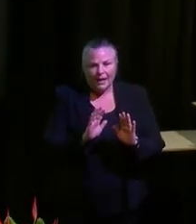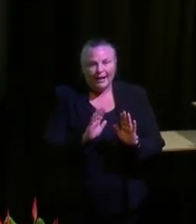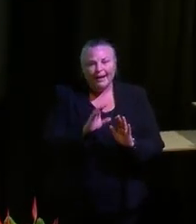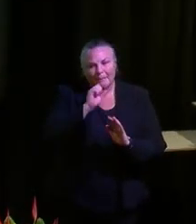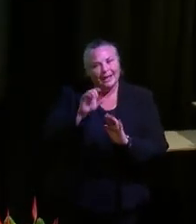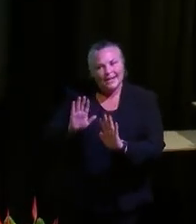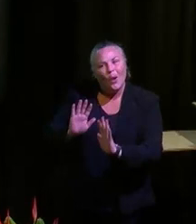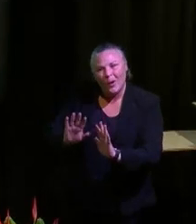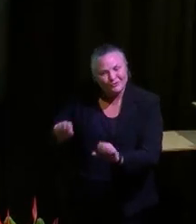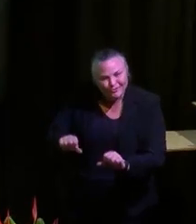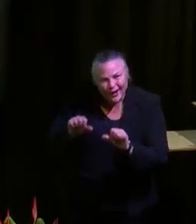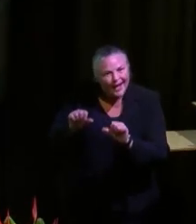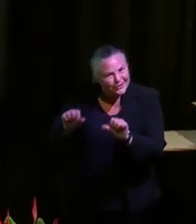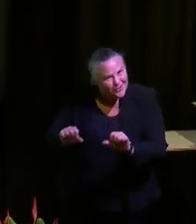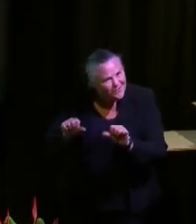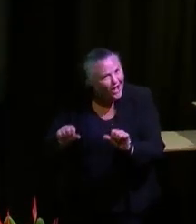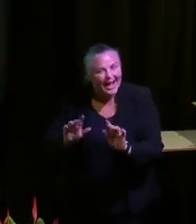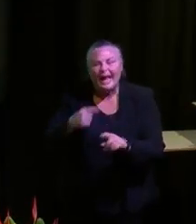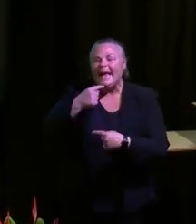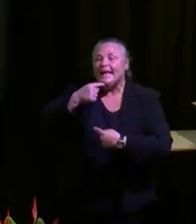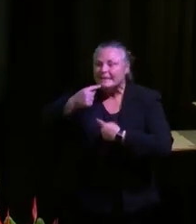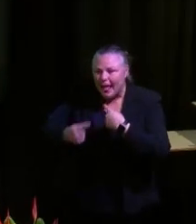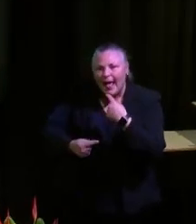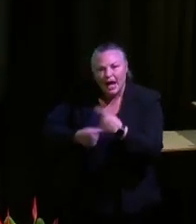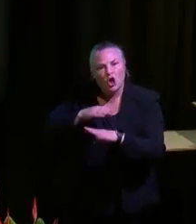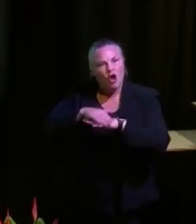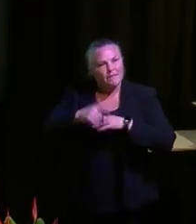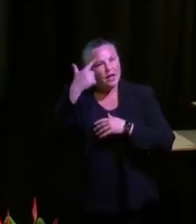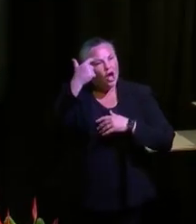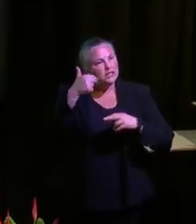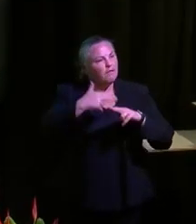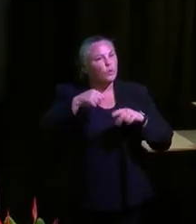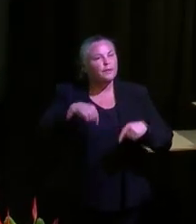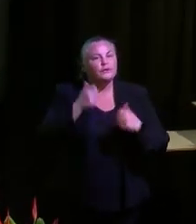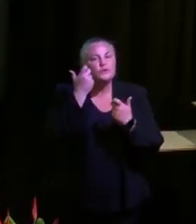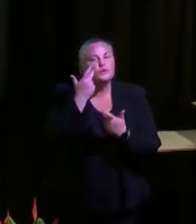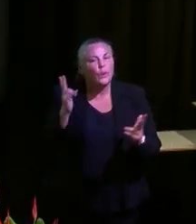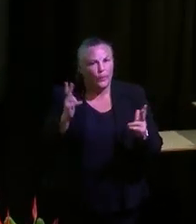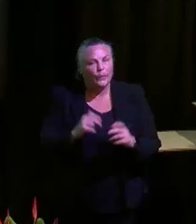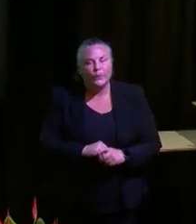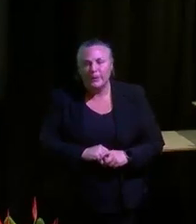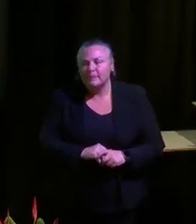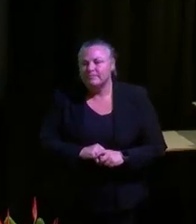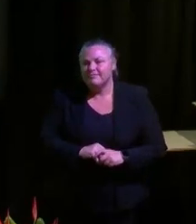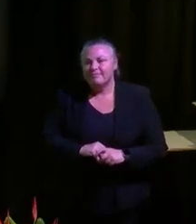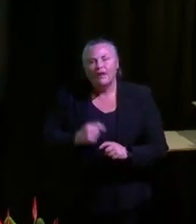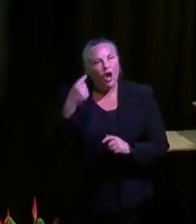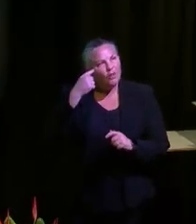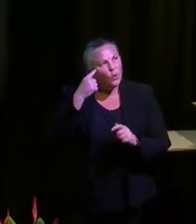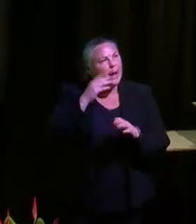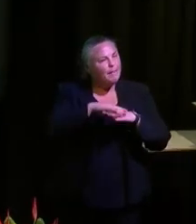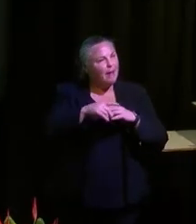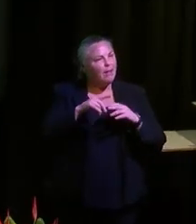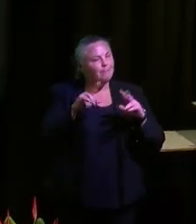okay. And, you know, kind of went on to explain the premise of the show. So I really looked at that, the legacy aspect of it,